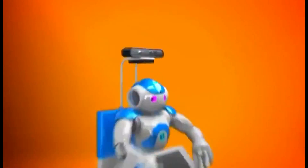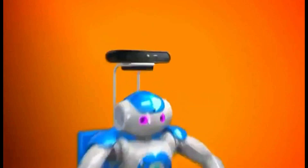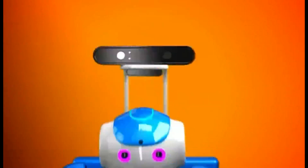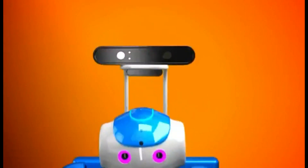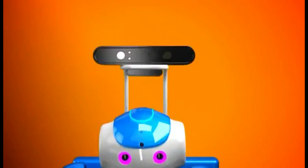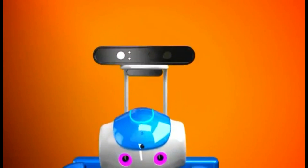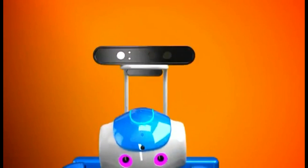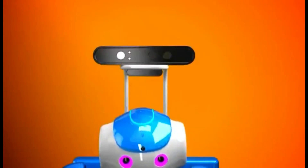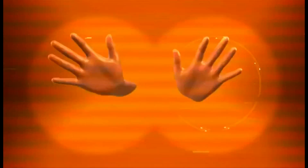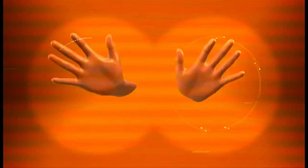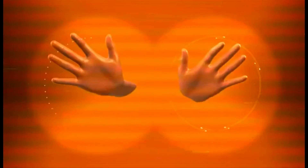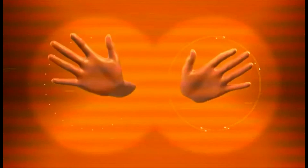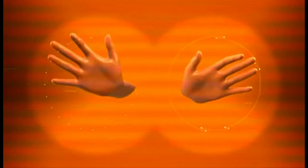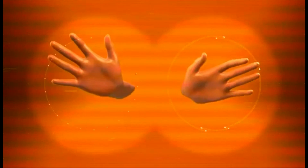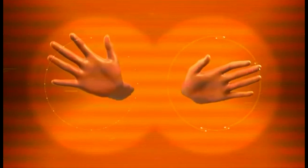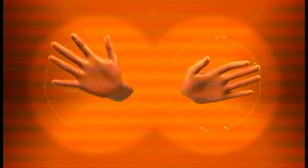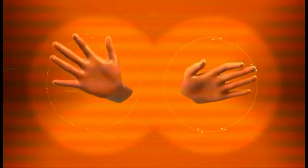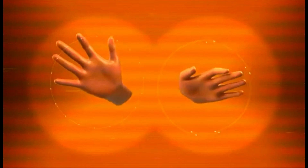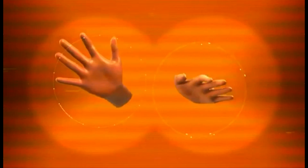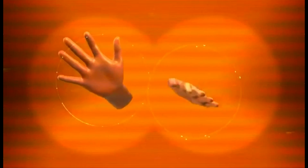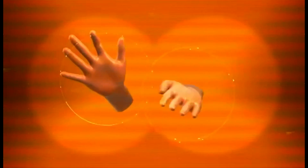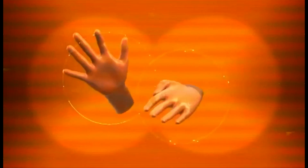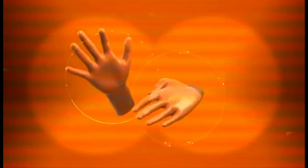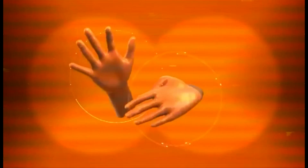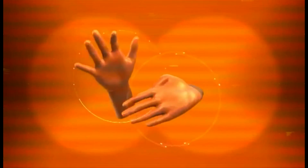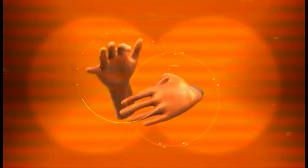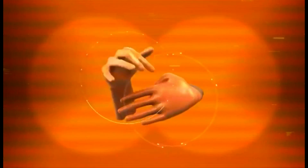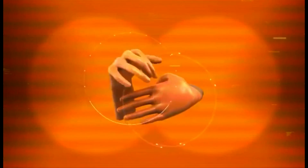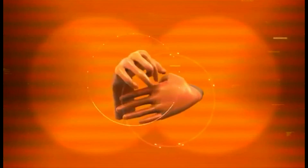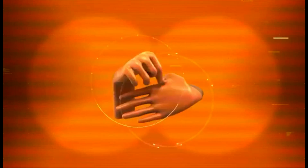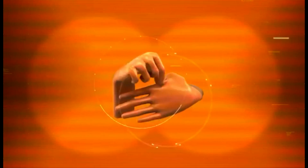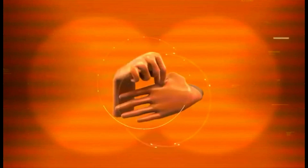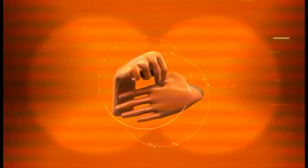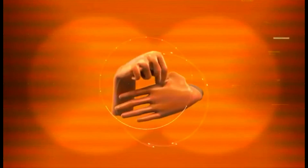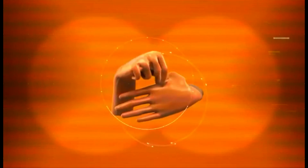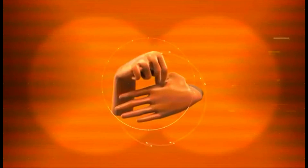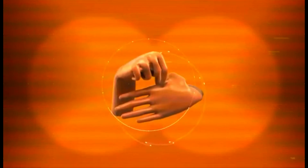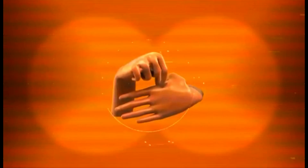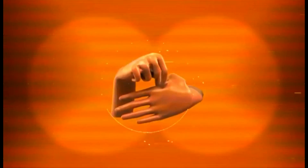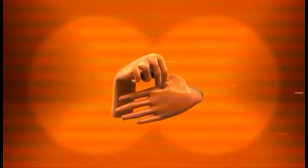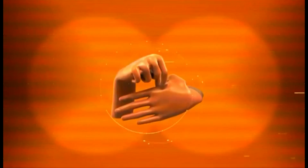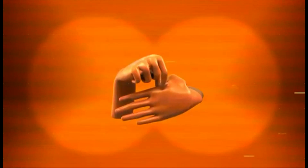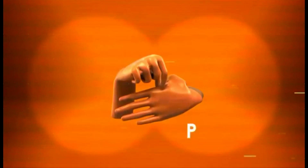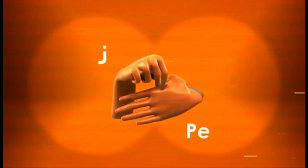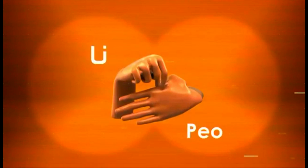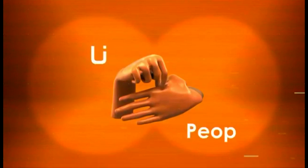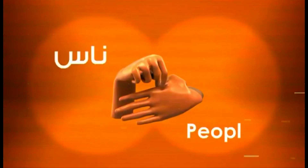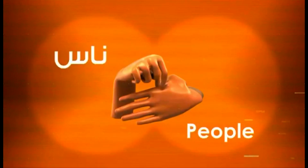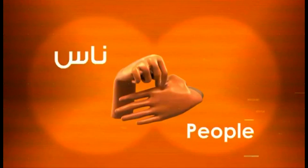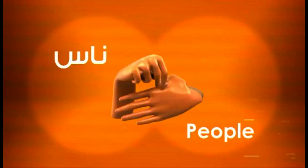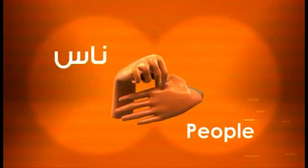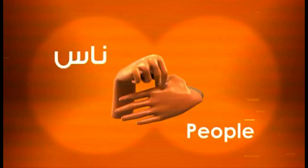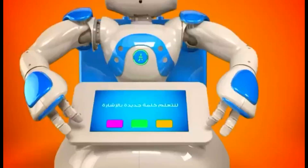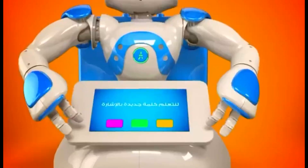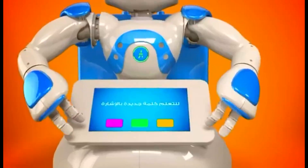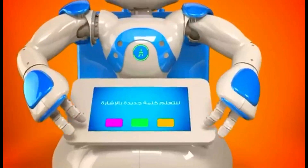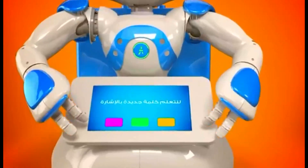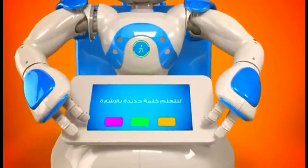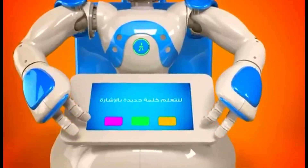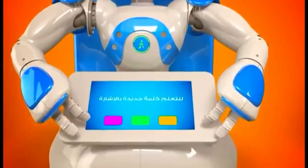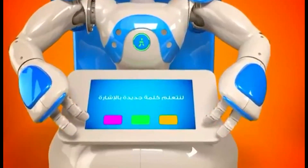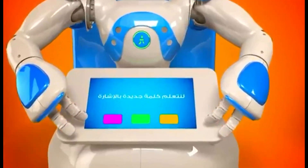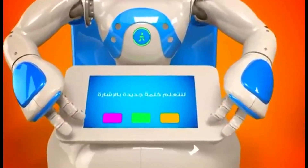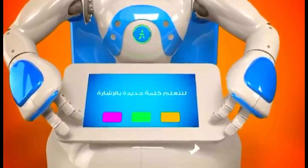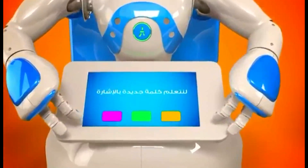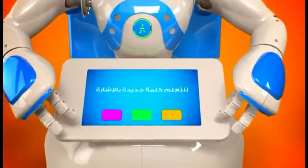The robot uses a fully articulated hand and a display screen to communicate and interact with the child.